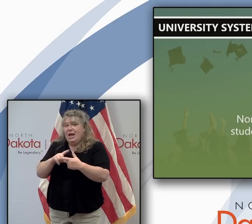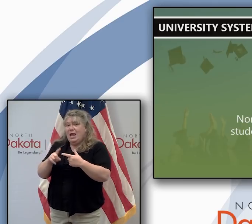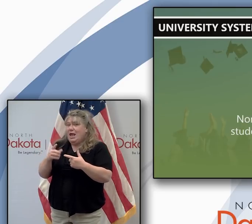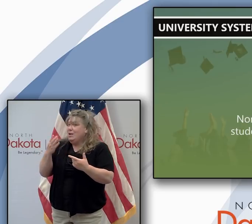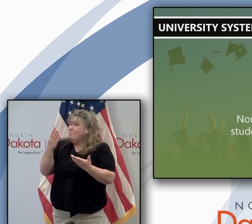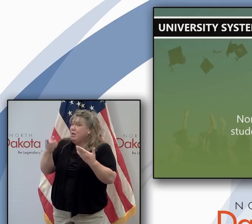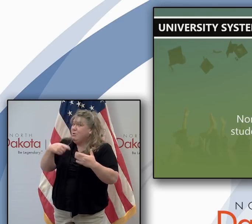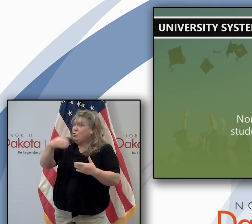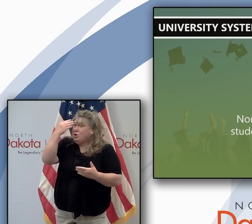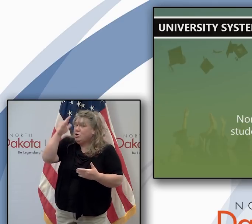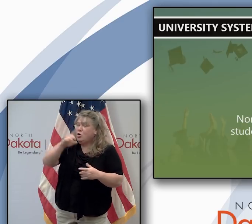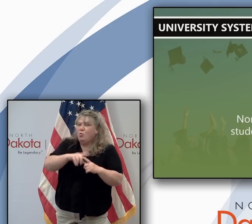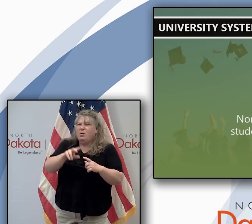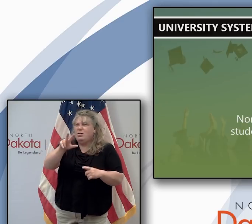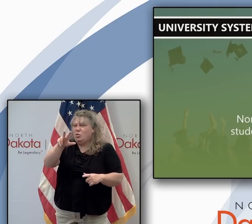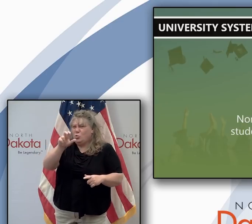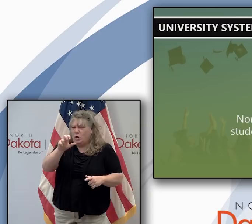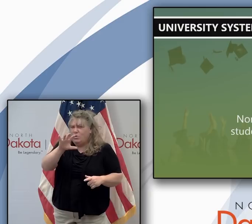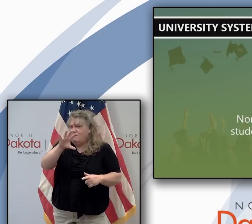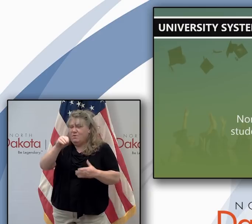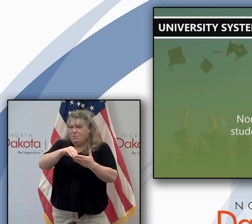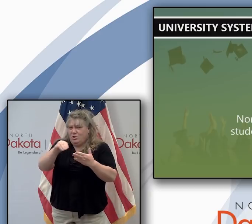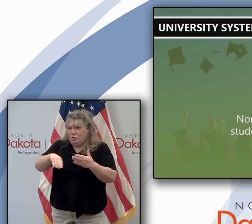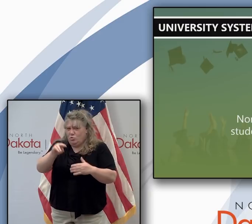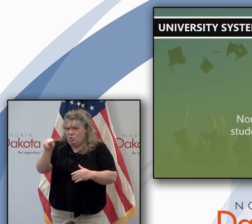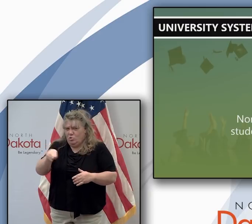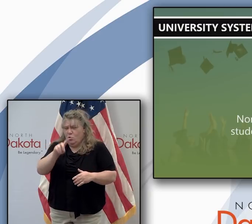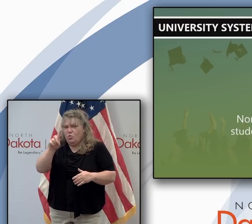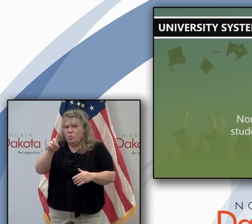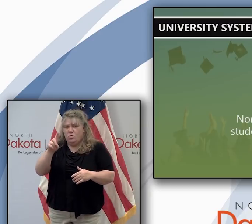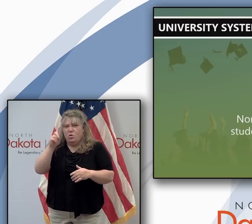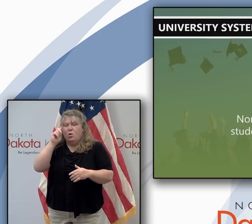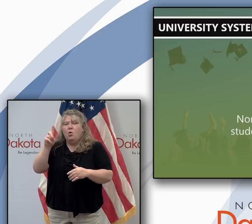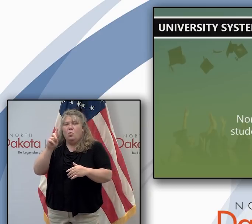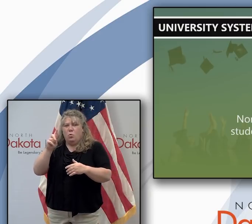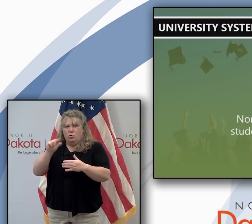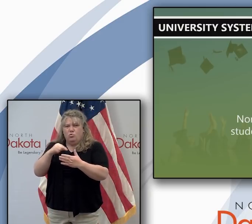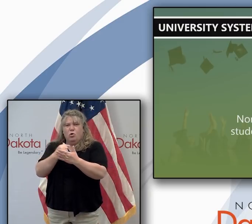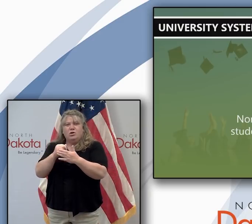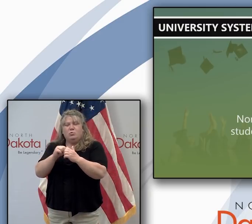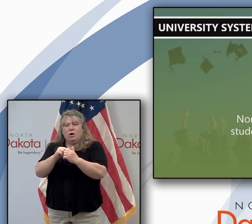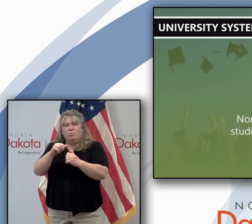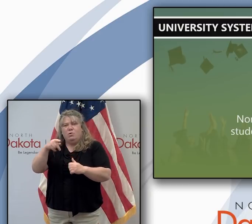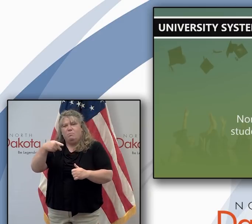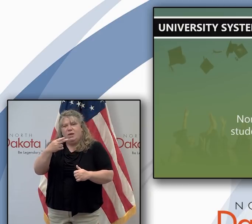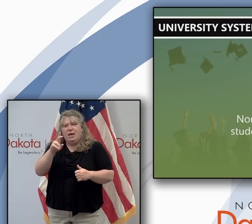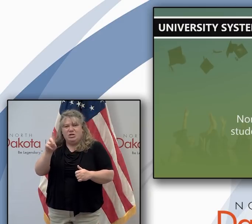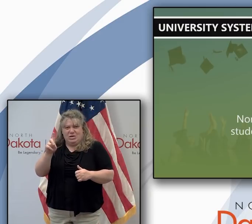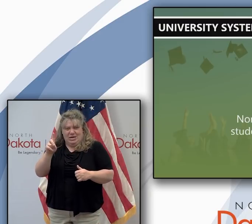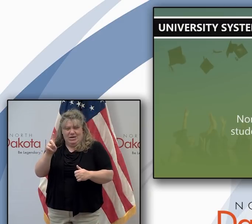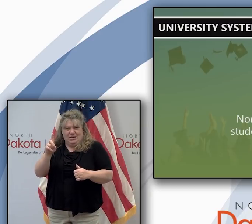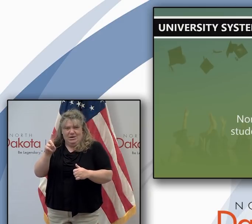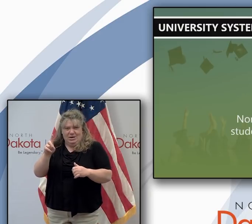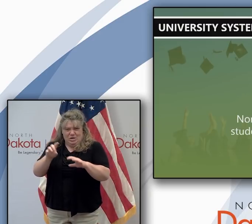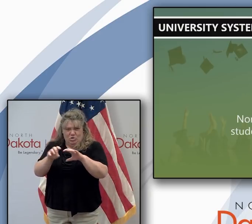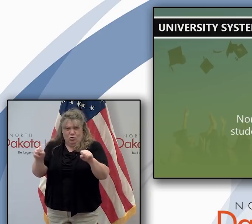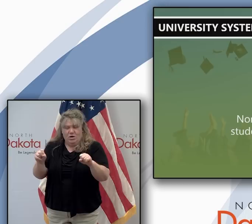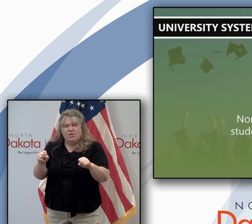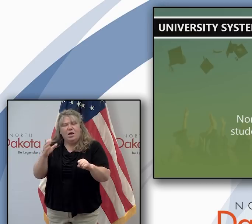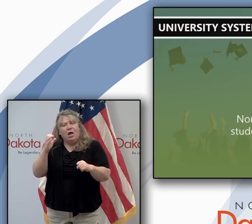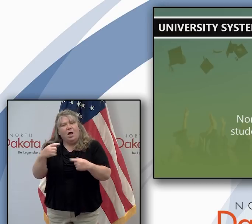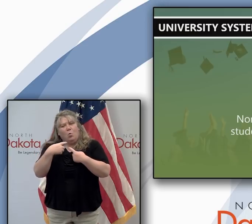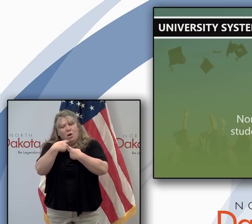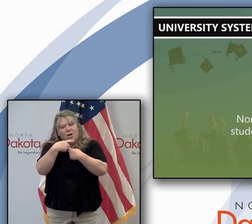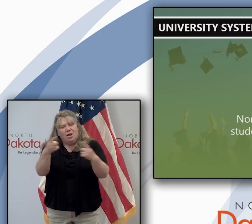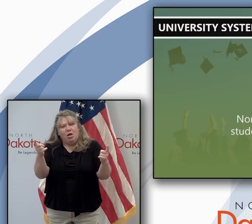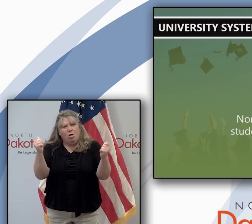you didn't know this, but there's 350 students in North Dakota that are going to be completing their doctoral degrees this semester. I want to say to